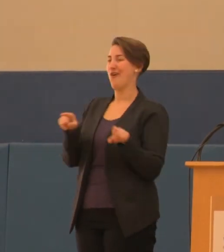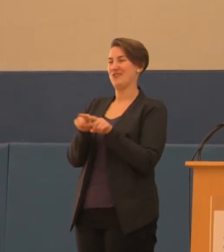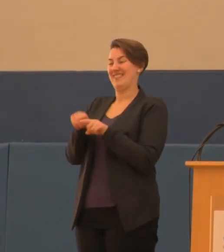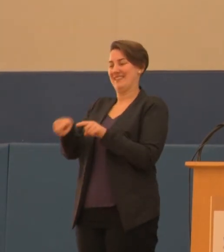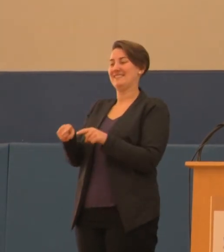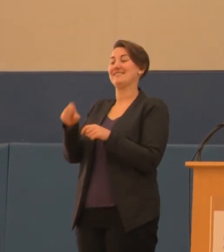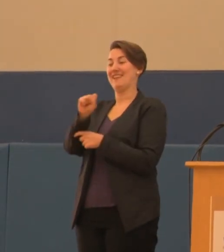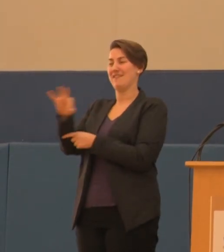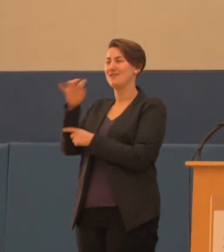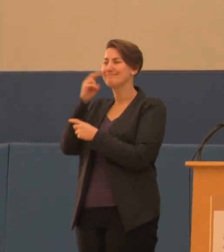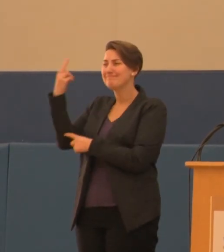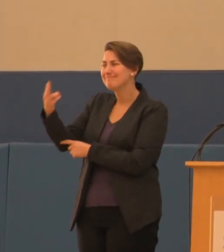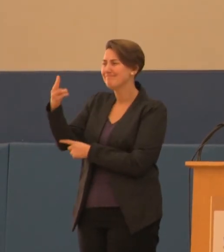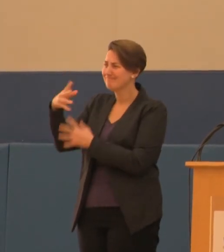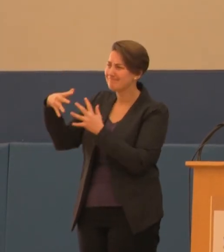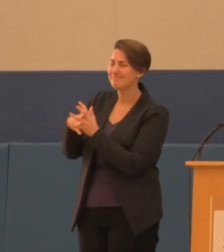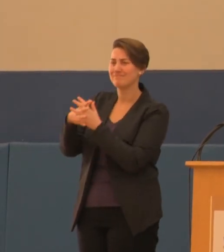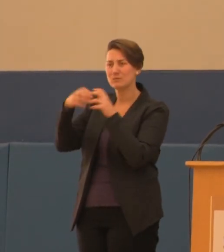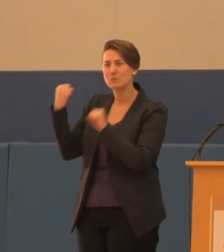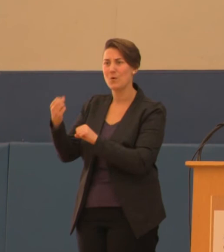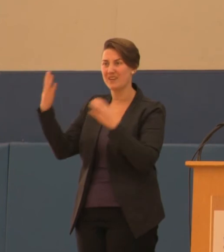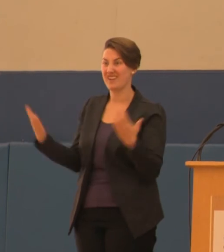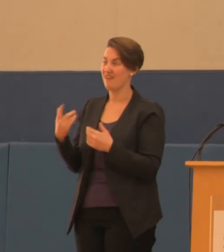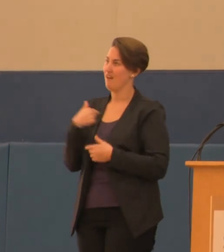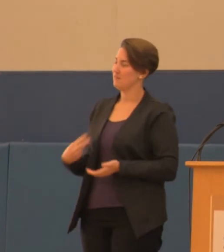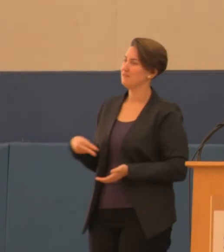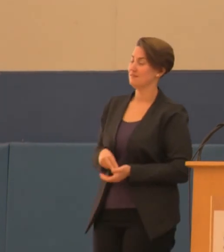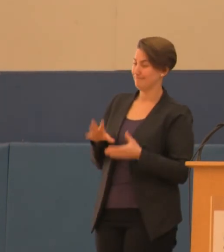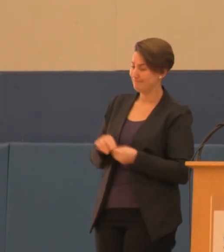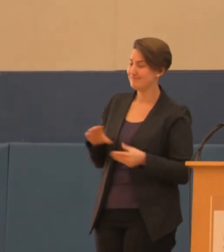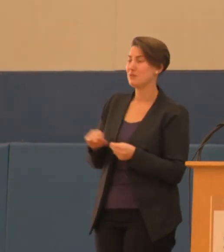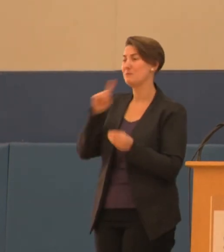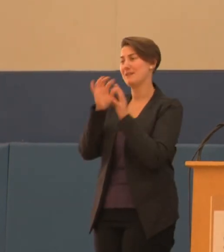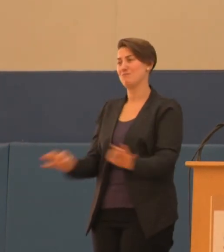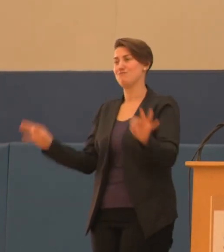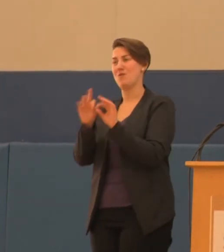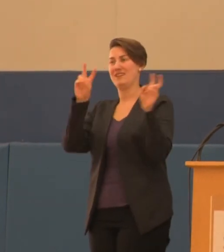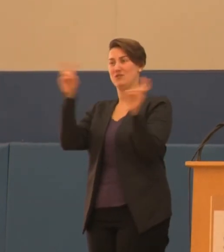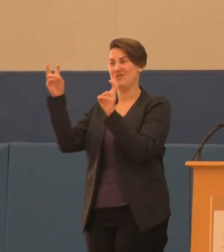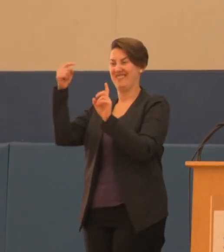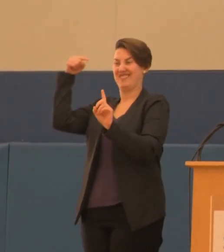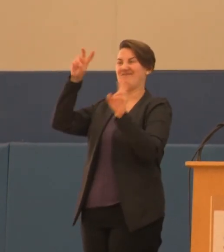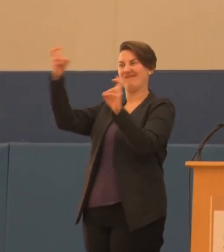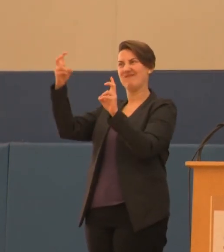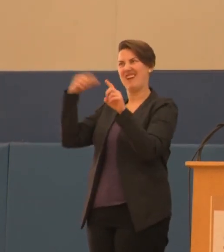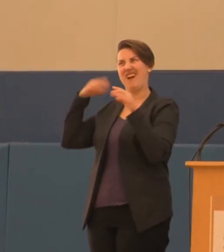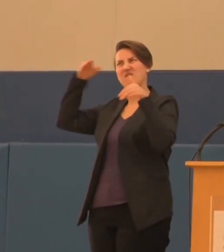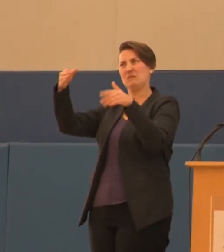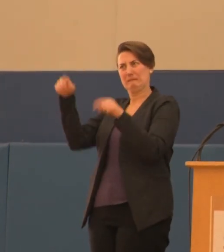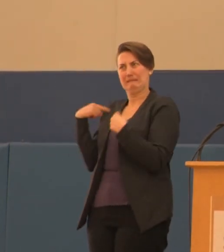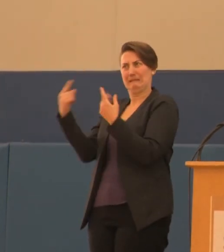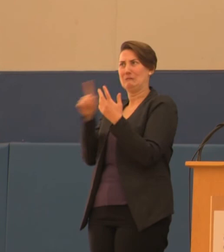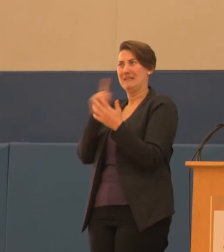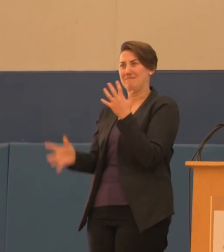place to talk about, obviously, an issue that is very important to me and has been my focus for probably most of my